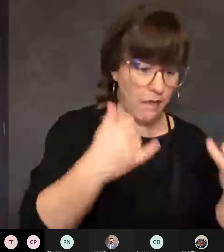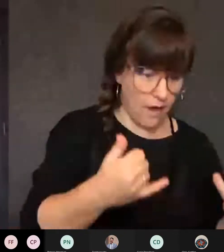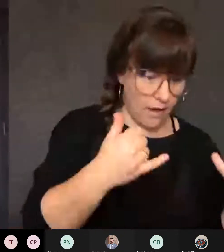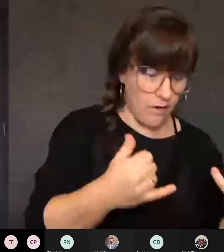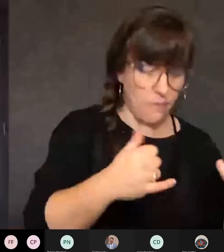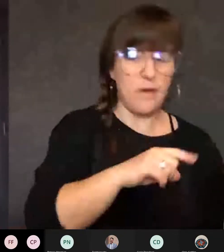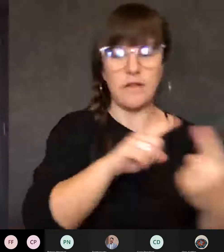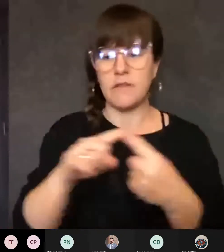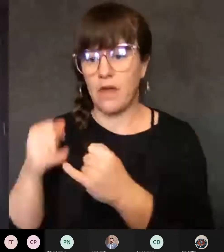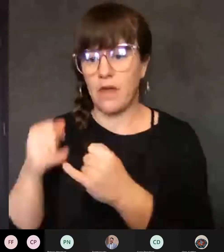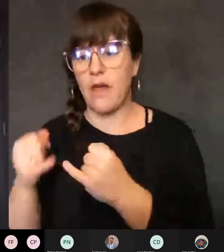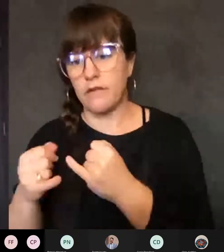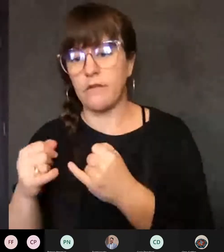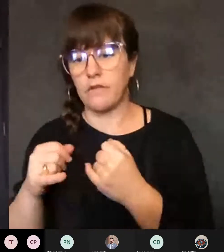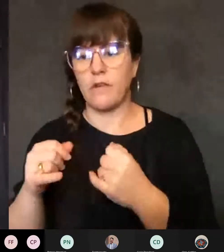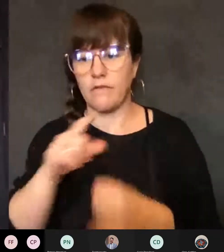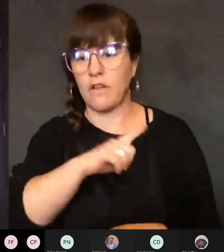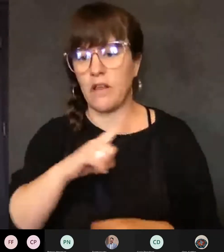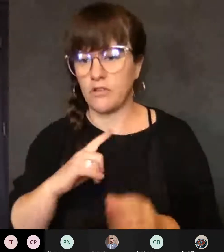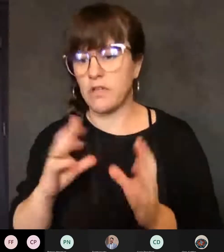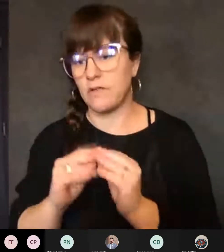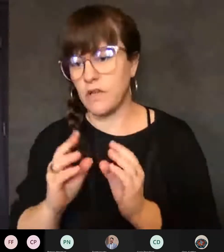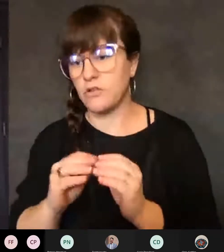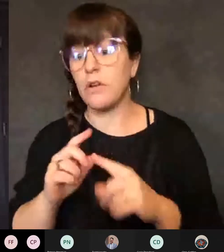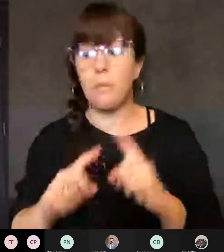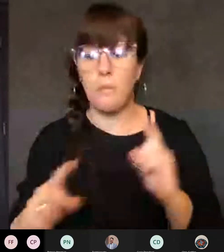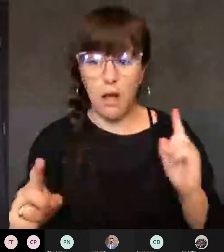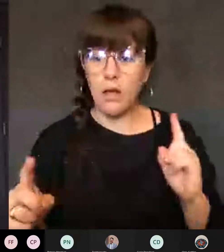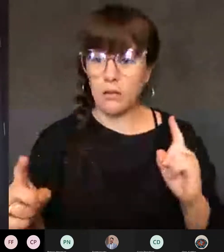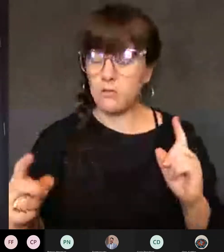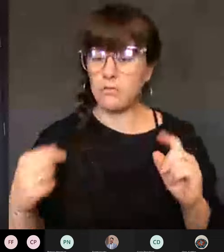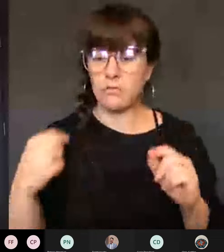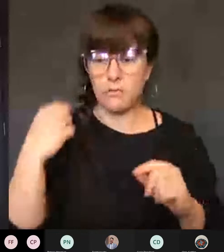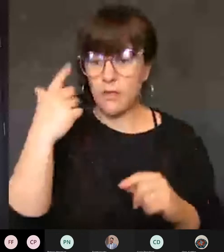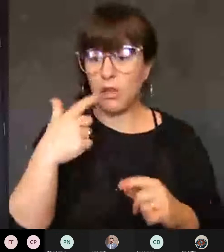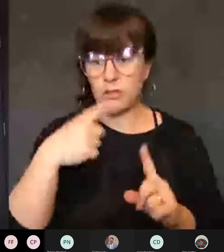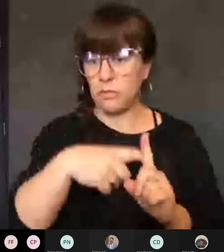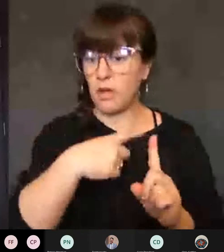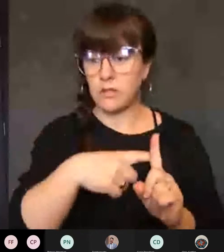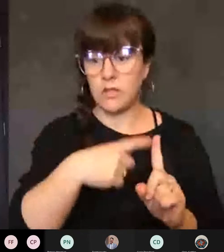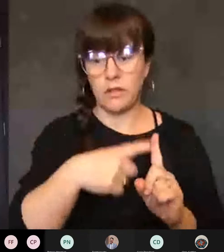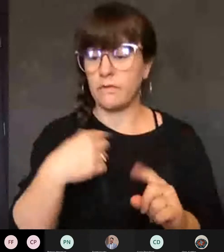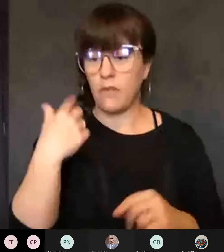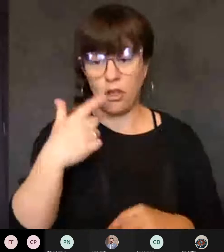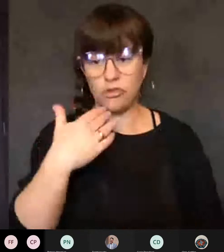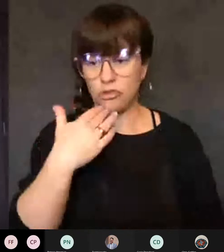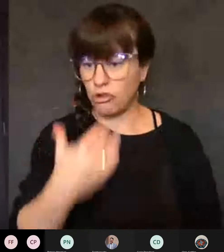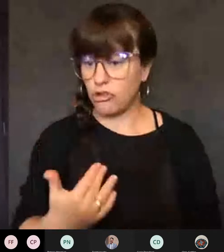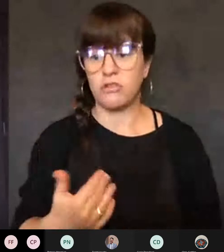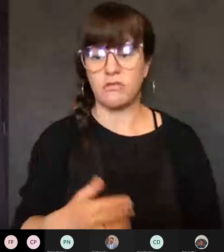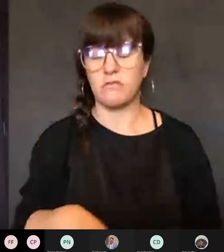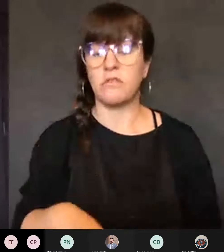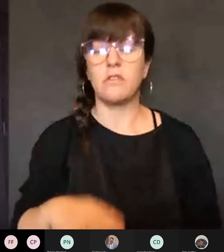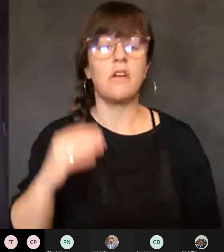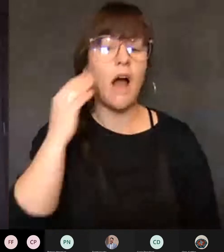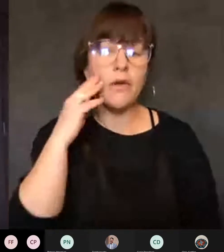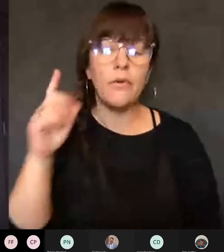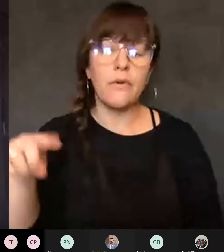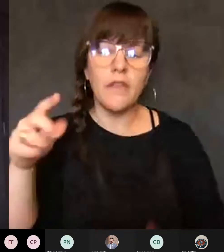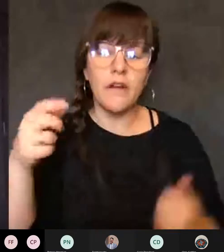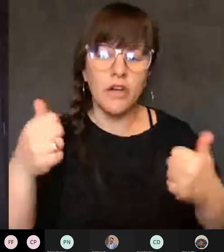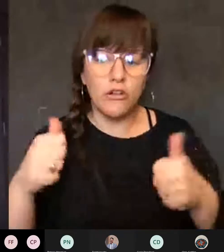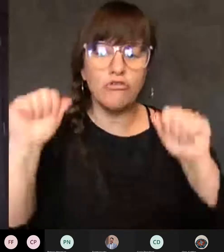all of this, but I think it looks a lot better than it did before. I know they're going to try to,